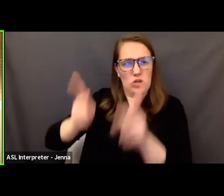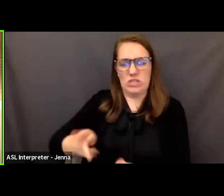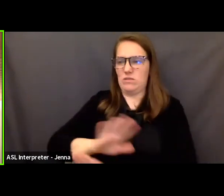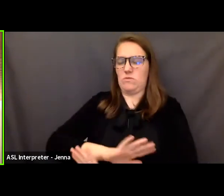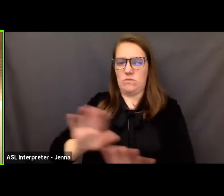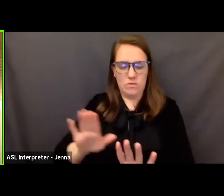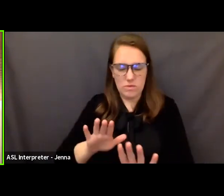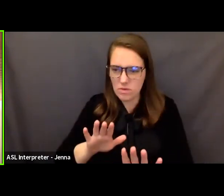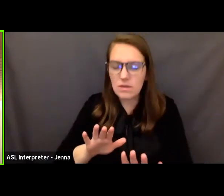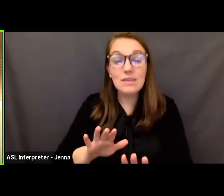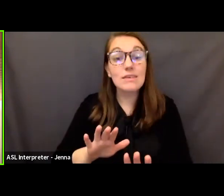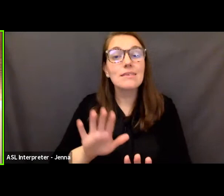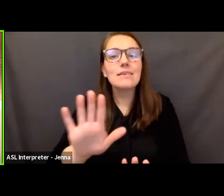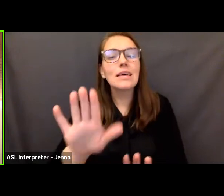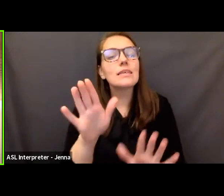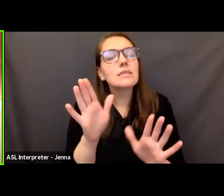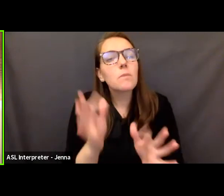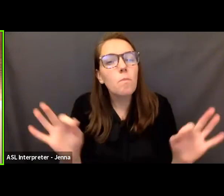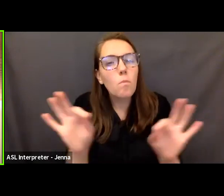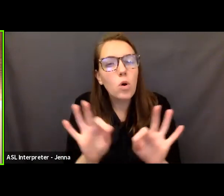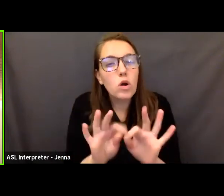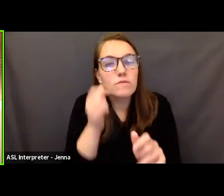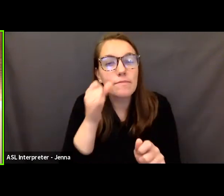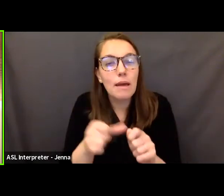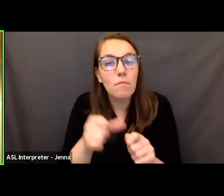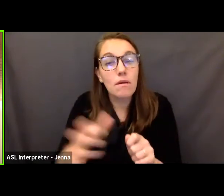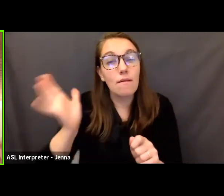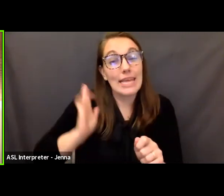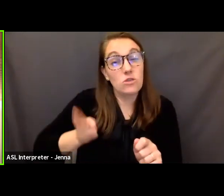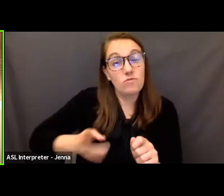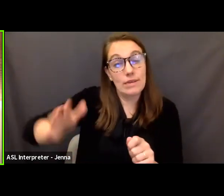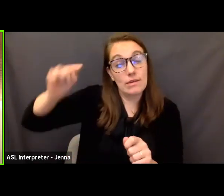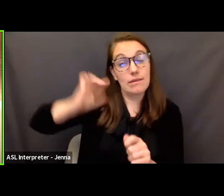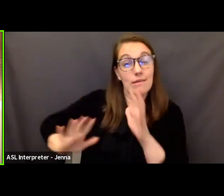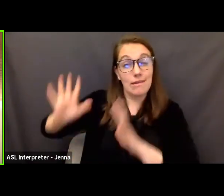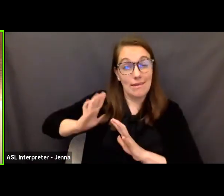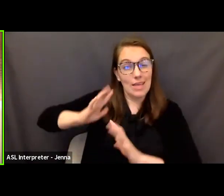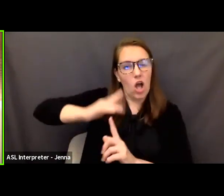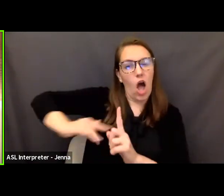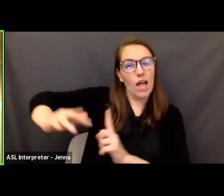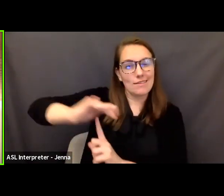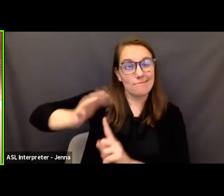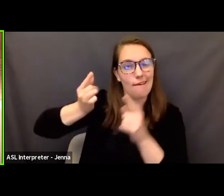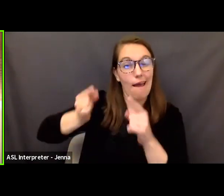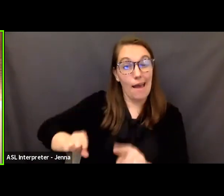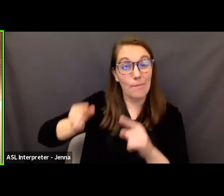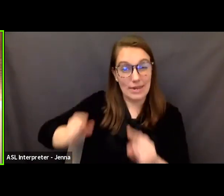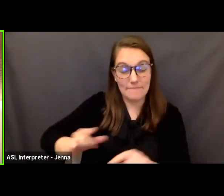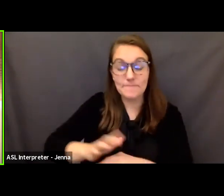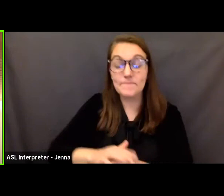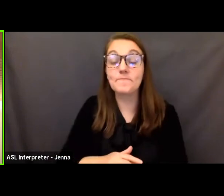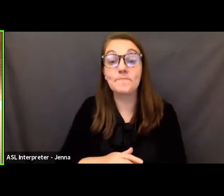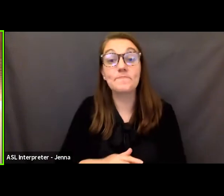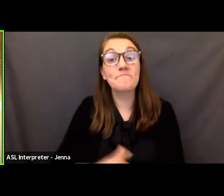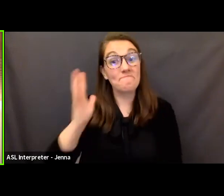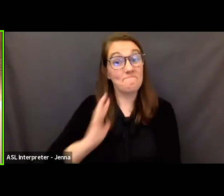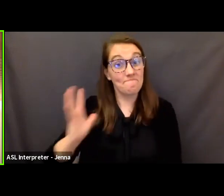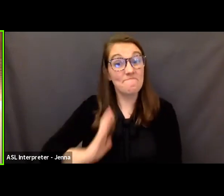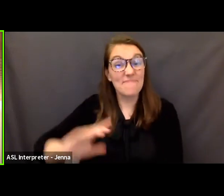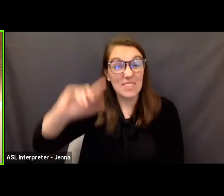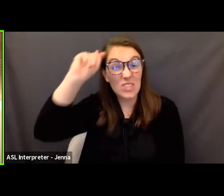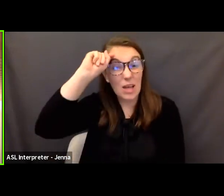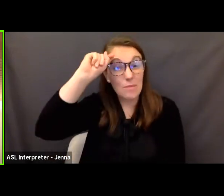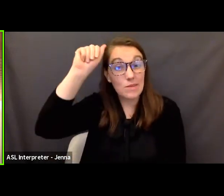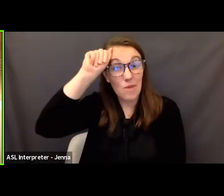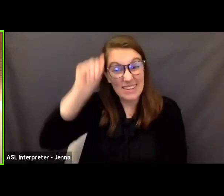understand, or try to understand these kinds of terms in context. For example, to the ears of Aquinas and other scholastics, to say